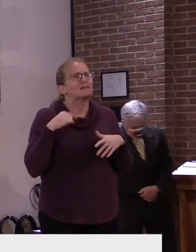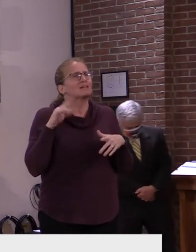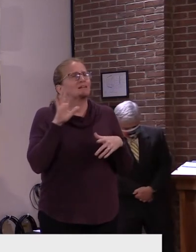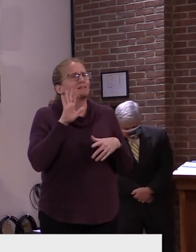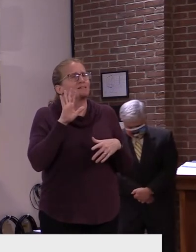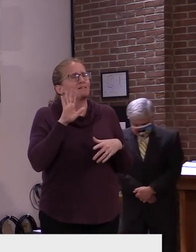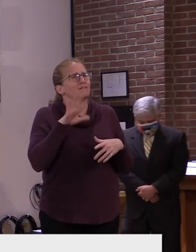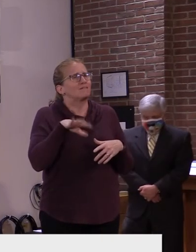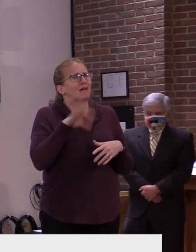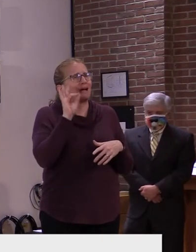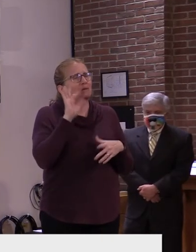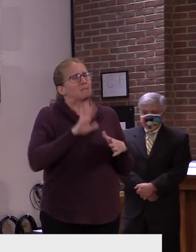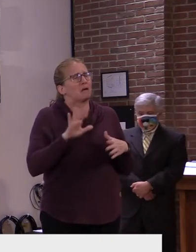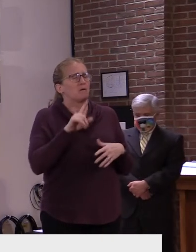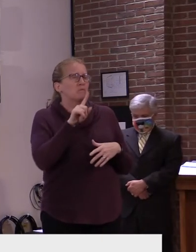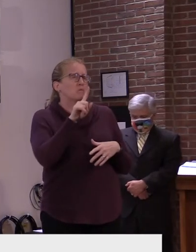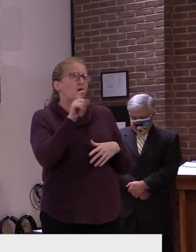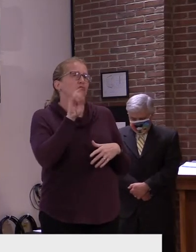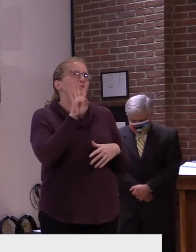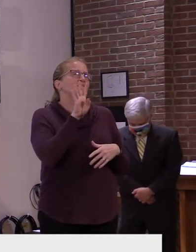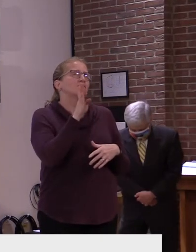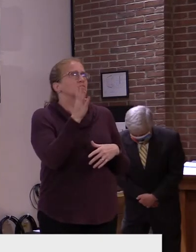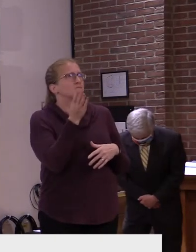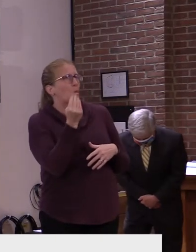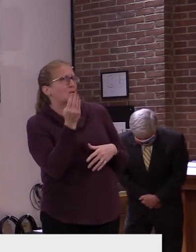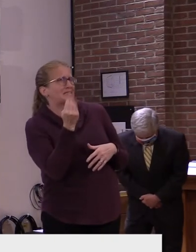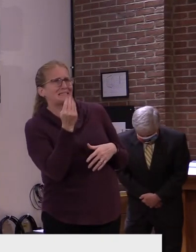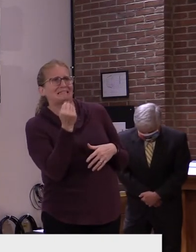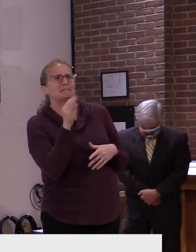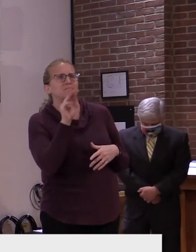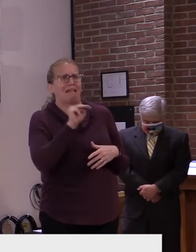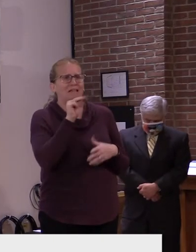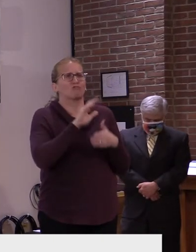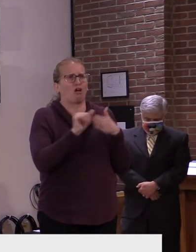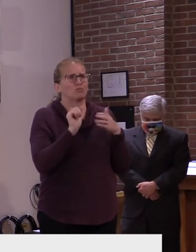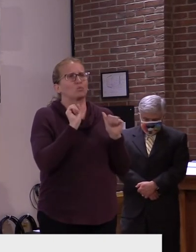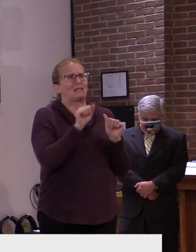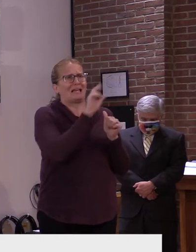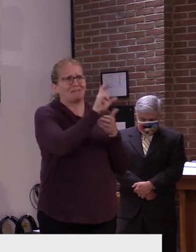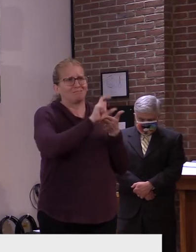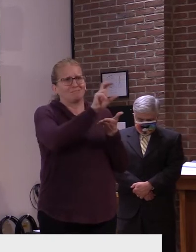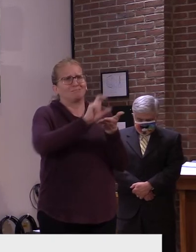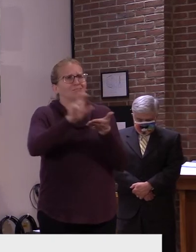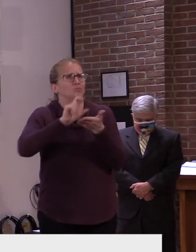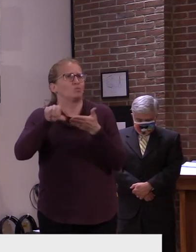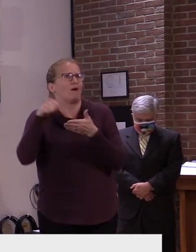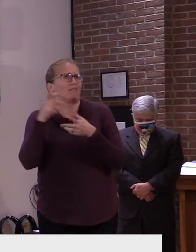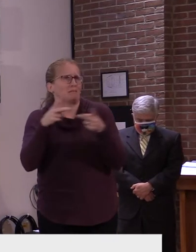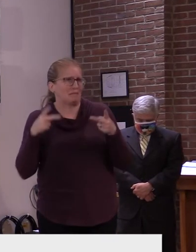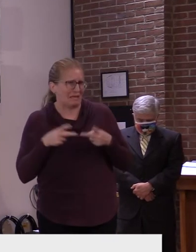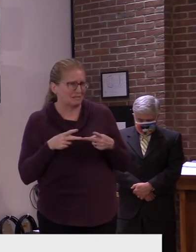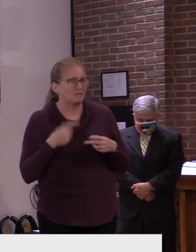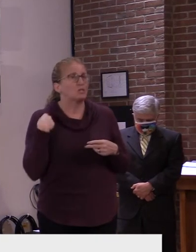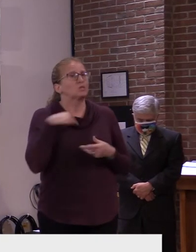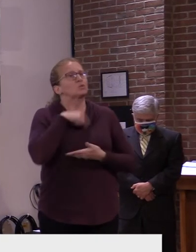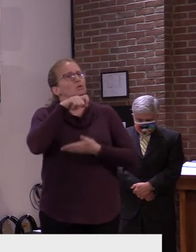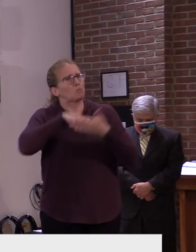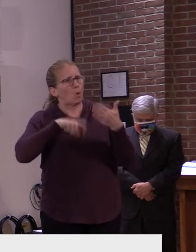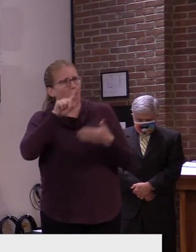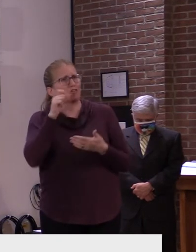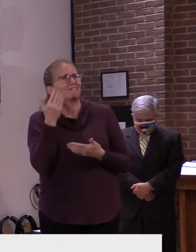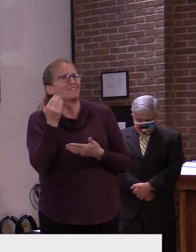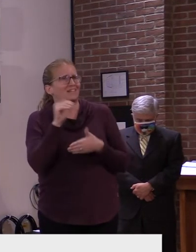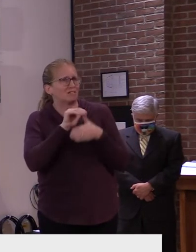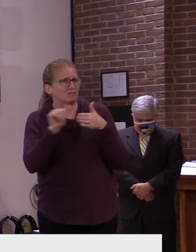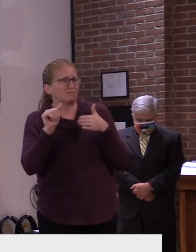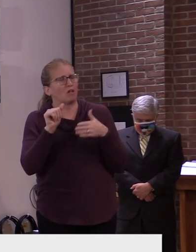$117 million that we could reallocate. We put together a $115 million plan for the legislature.